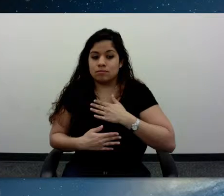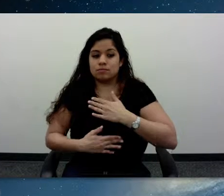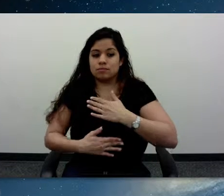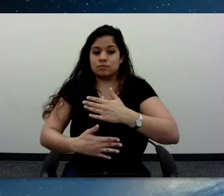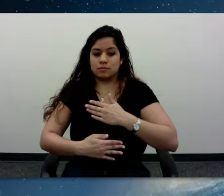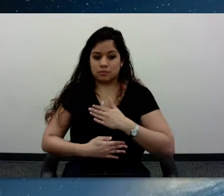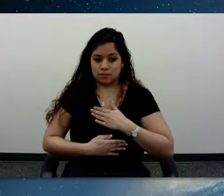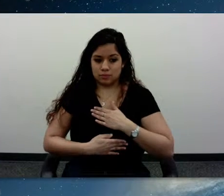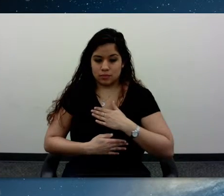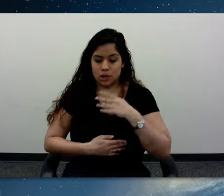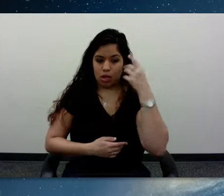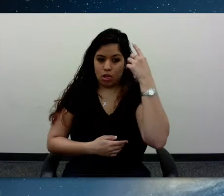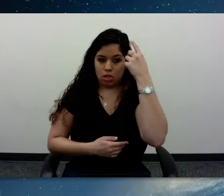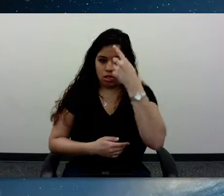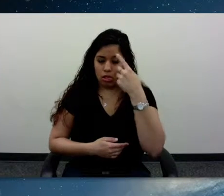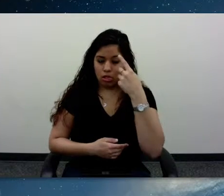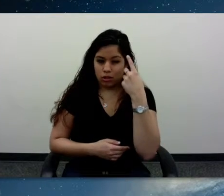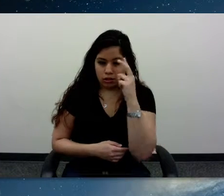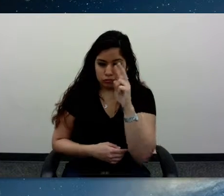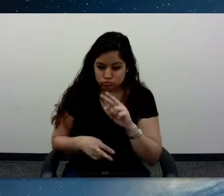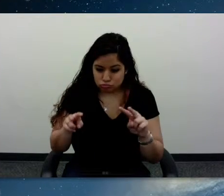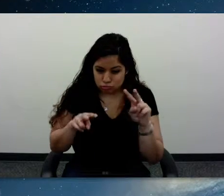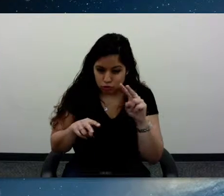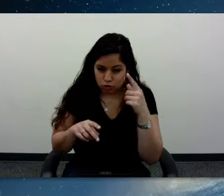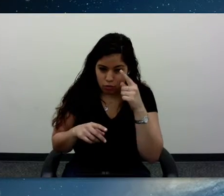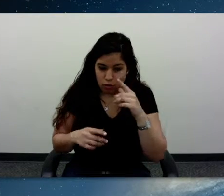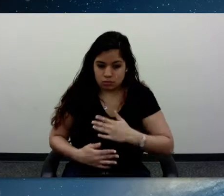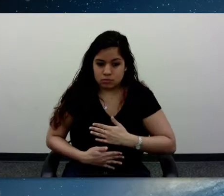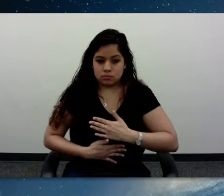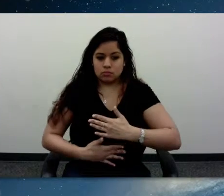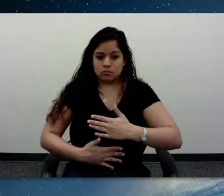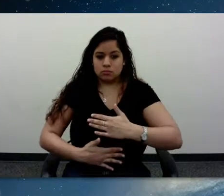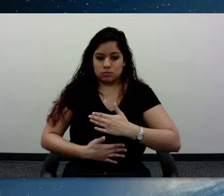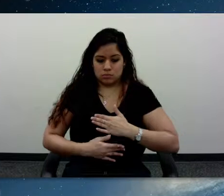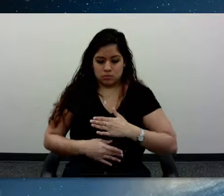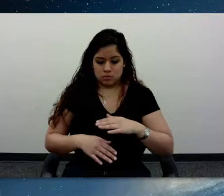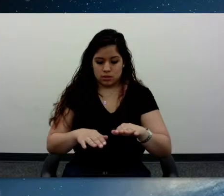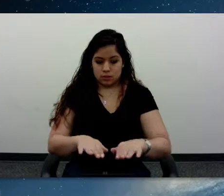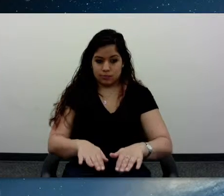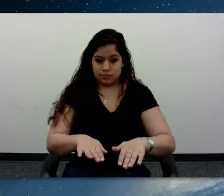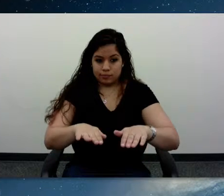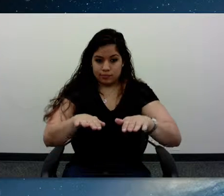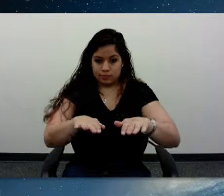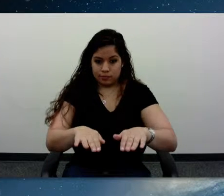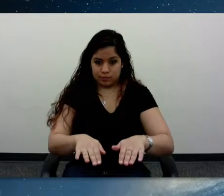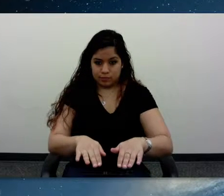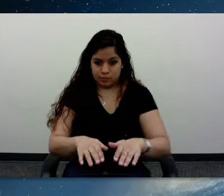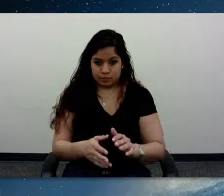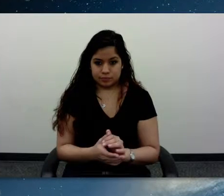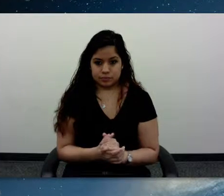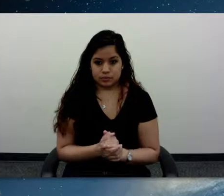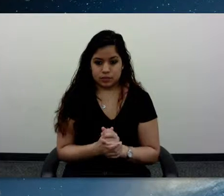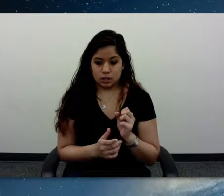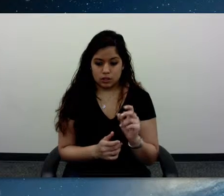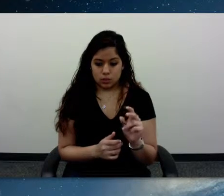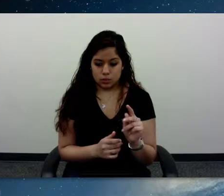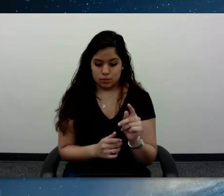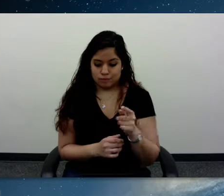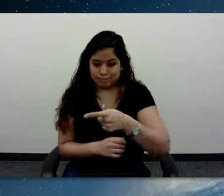see if he's breathing. I don't see any chest rise and fall in this mannequin here. I'm going to say he's not